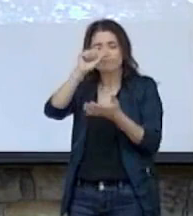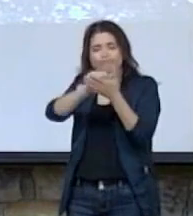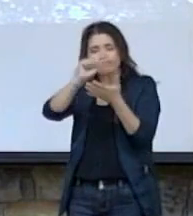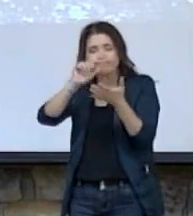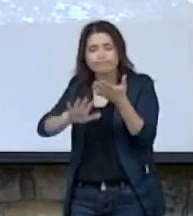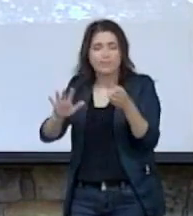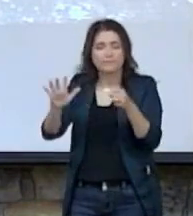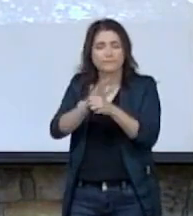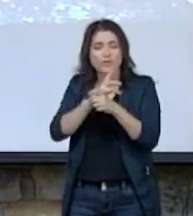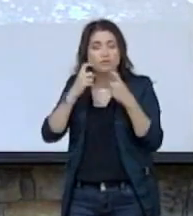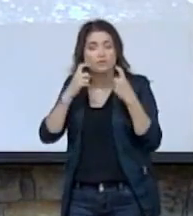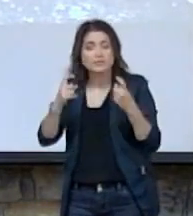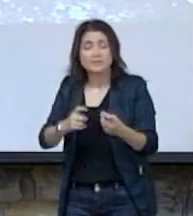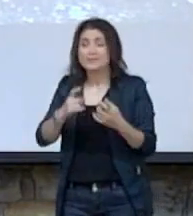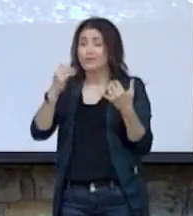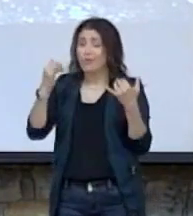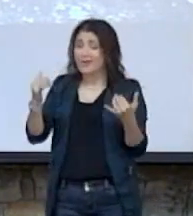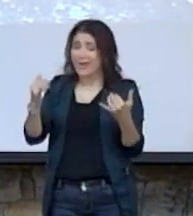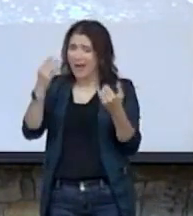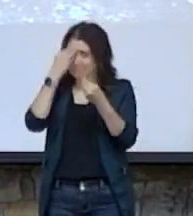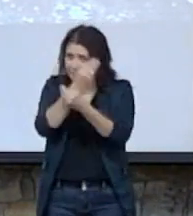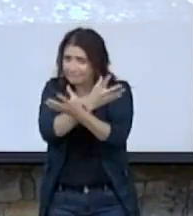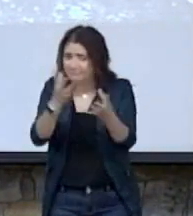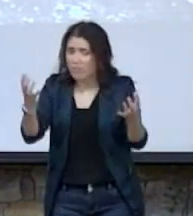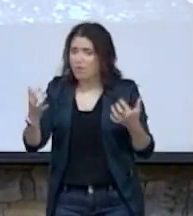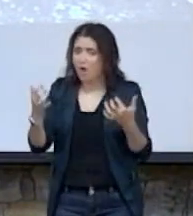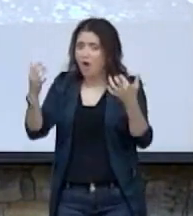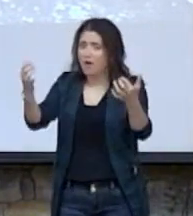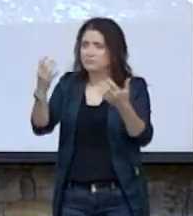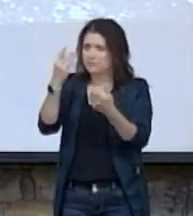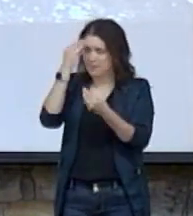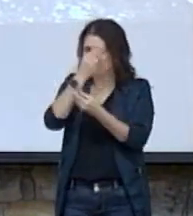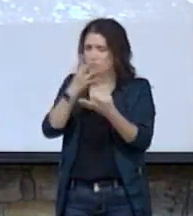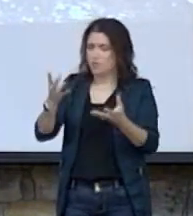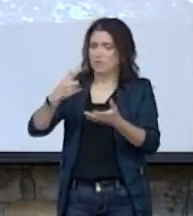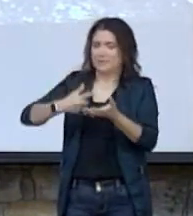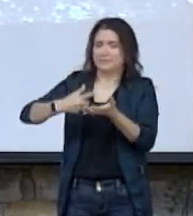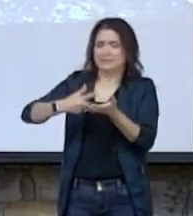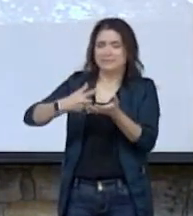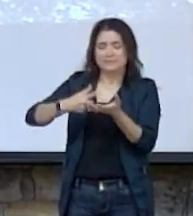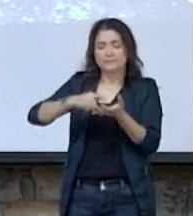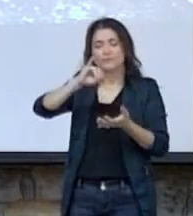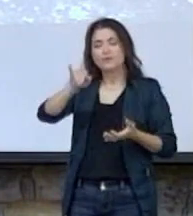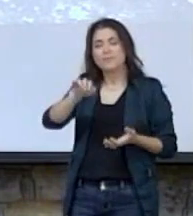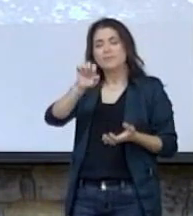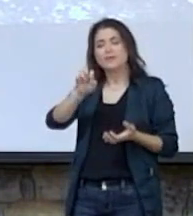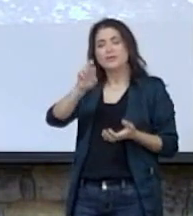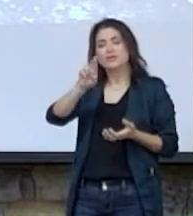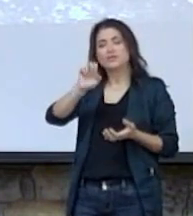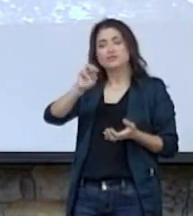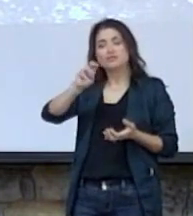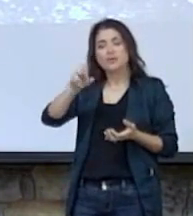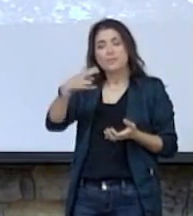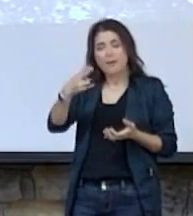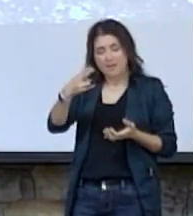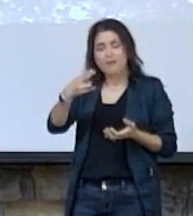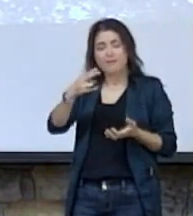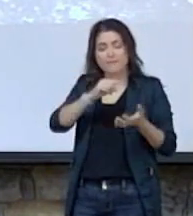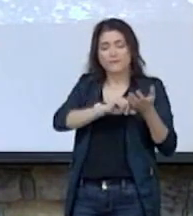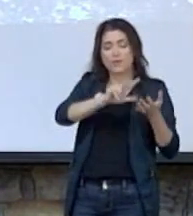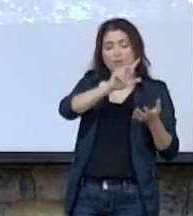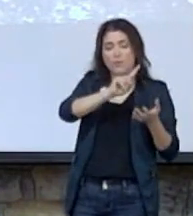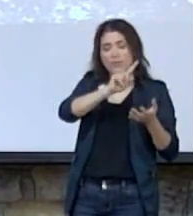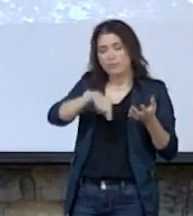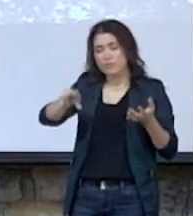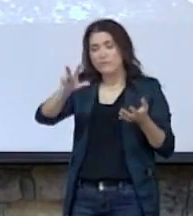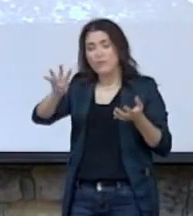now he's setting his audience up to make his point on this discussion from Jeremiah chapter 31, verses 31 through 34. He